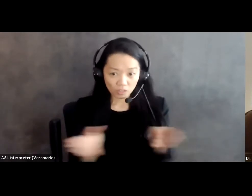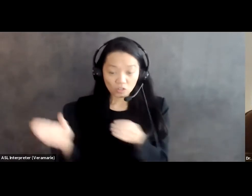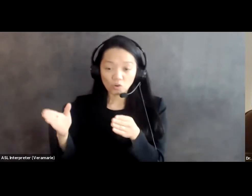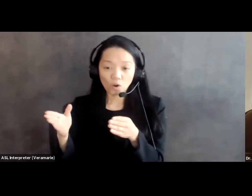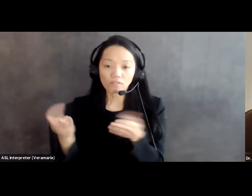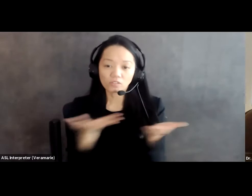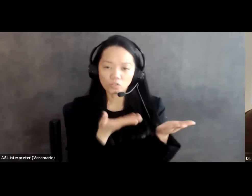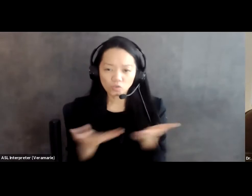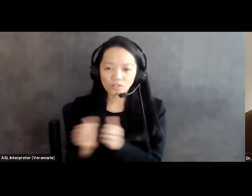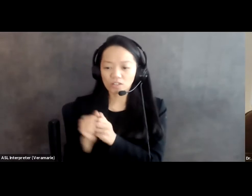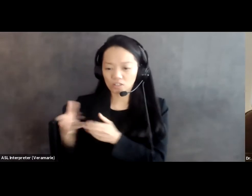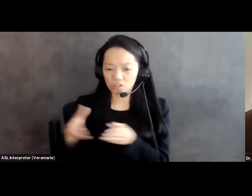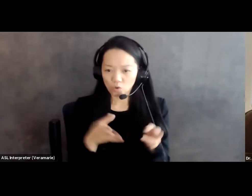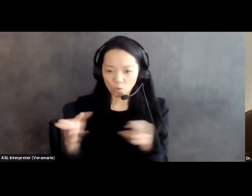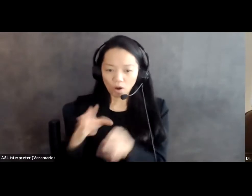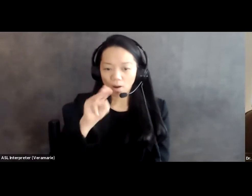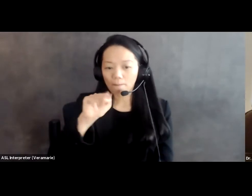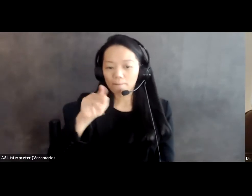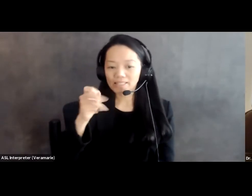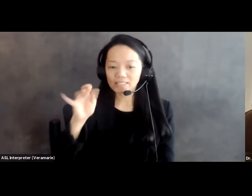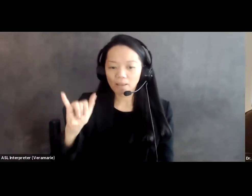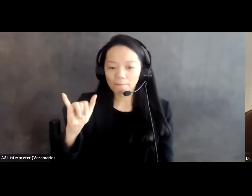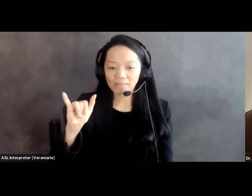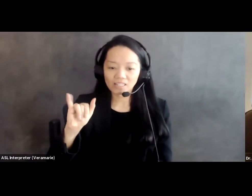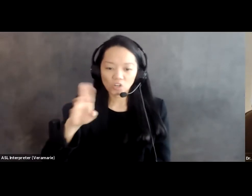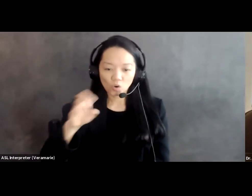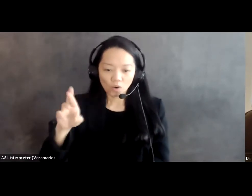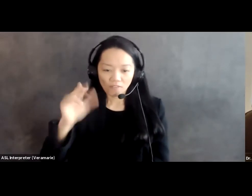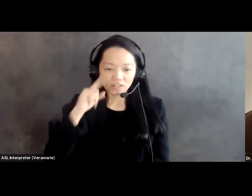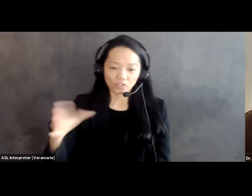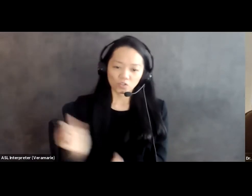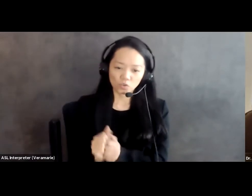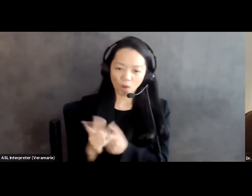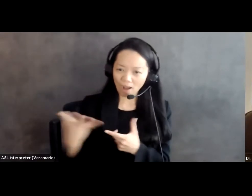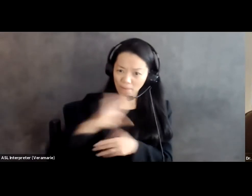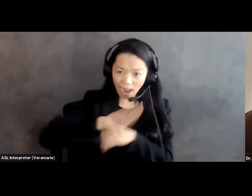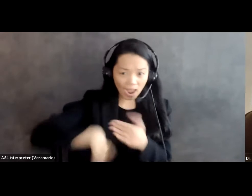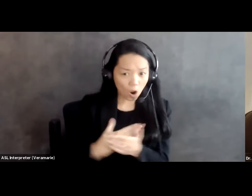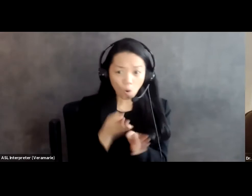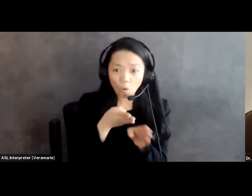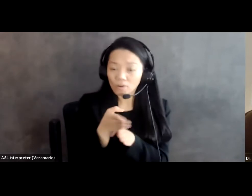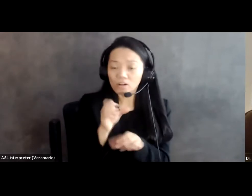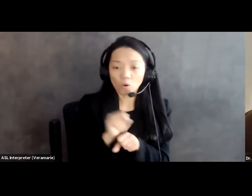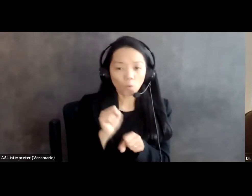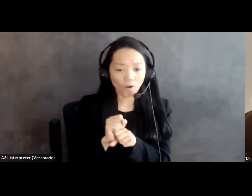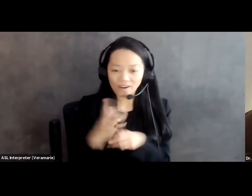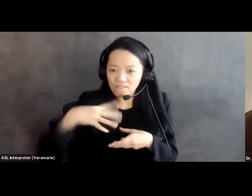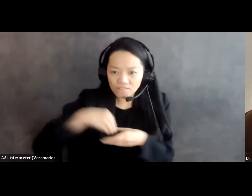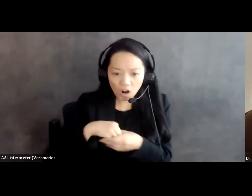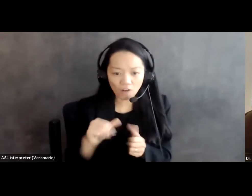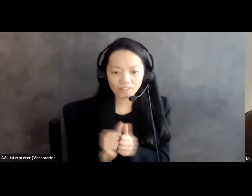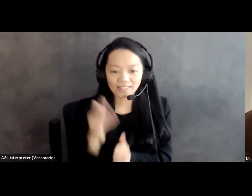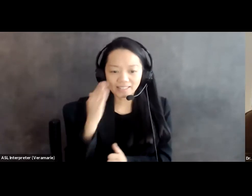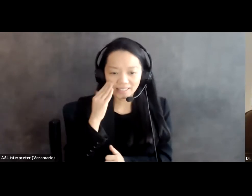River. And I practiced my whole career along the old Potawatomi Trail, Ogden Avenue, something that I